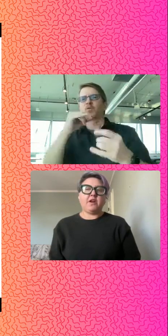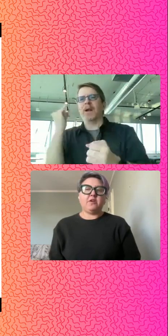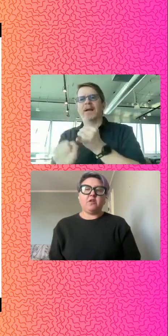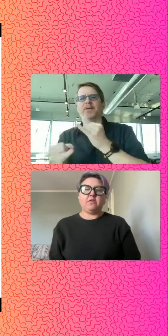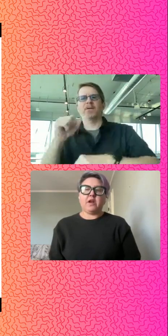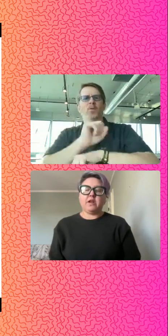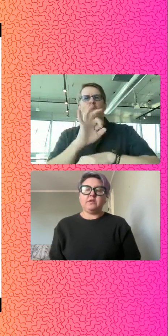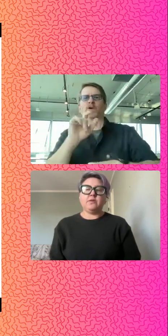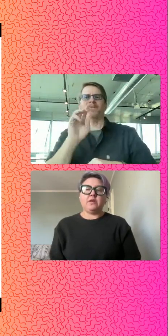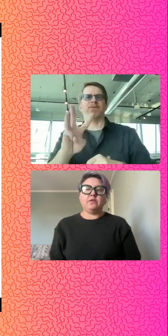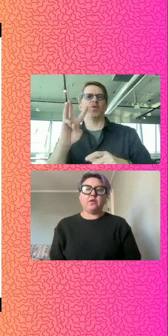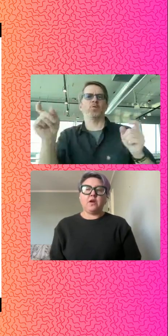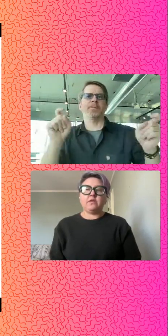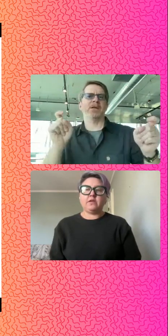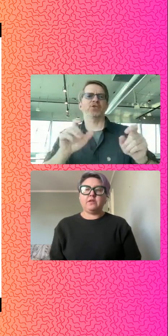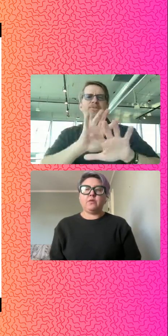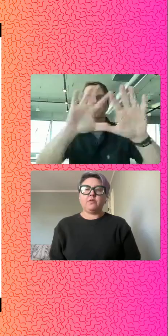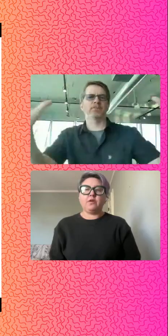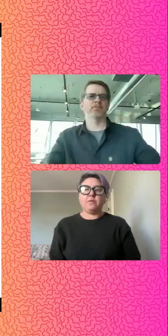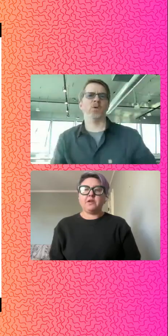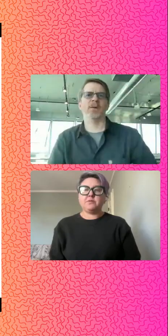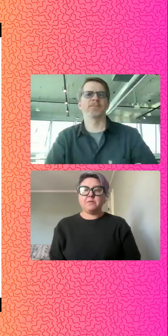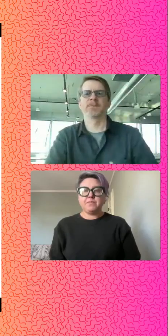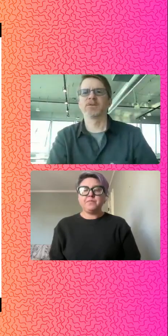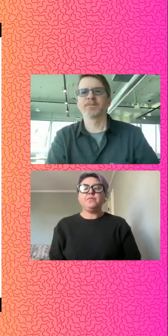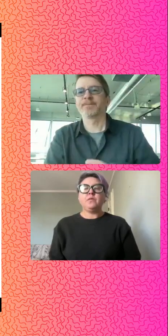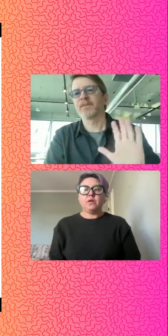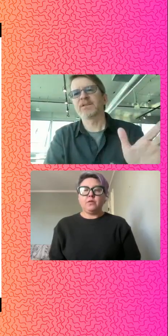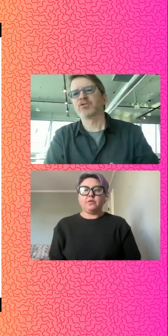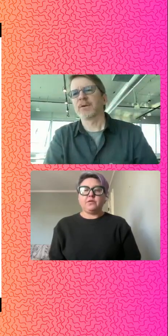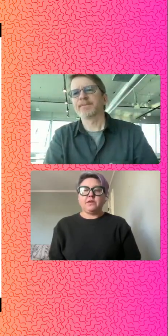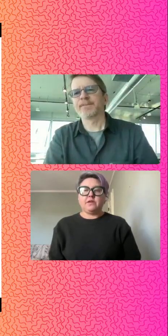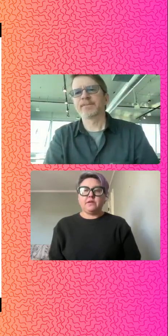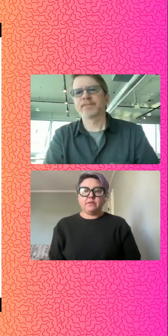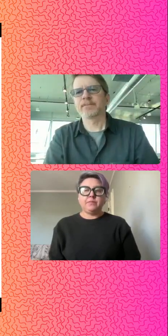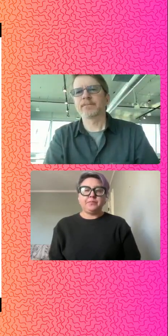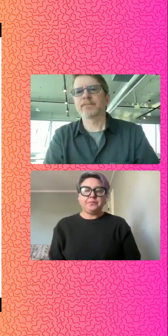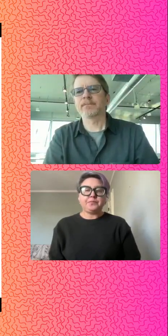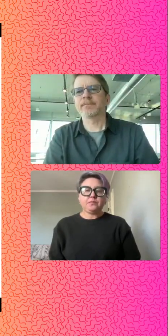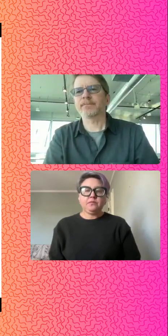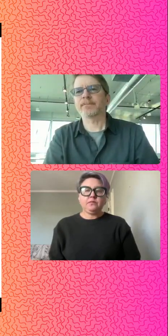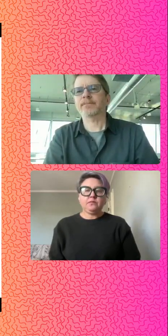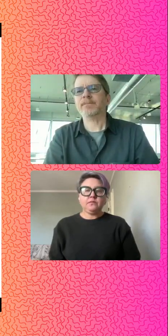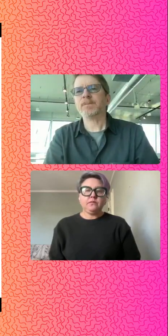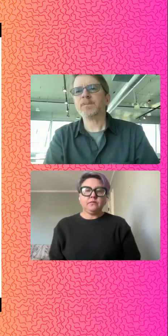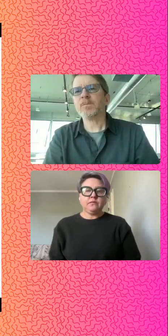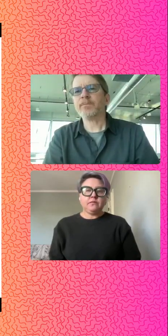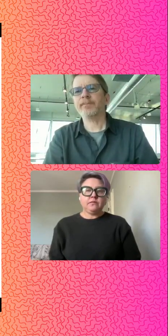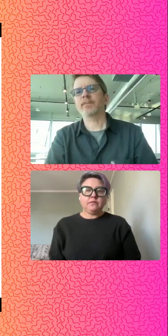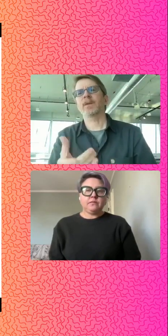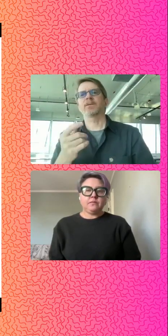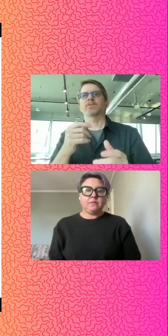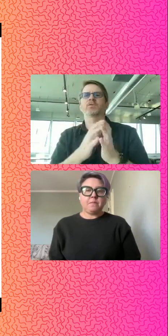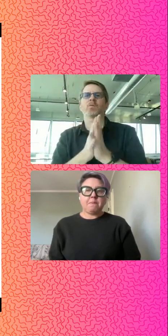Kubeflow provided all of that end to end for us in the workflow management, which was fantastic.